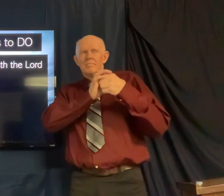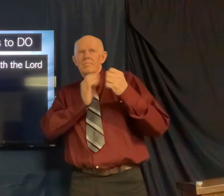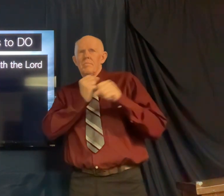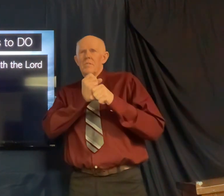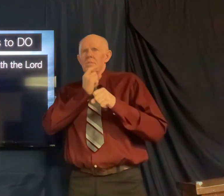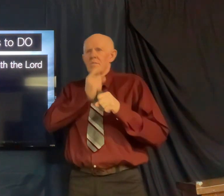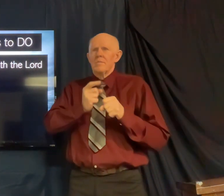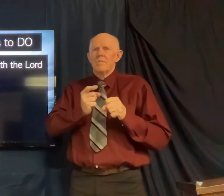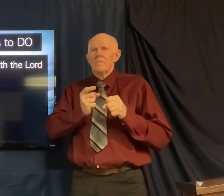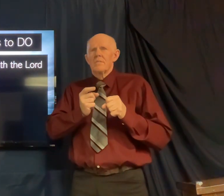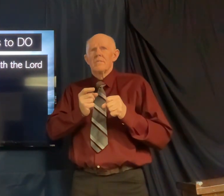Check.